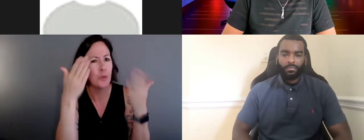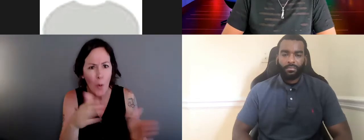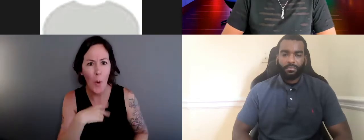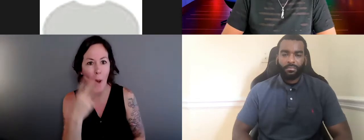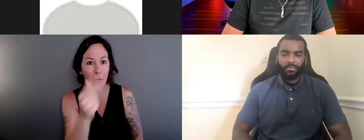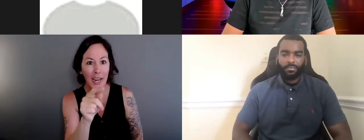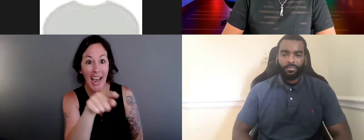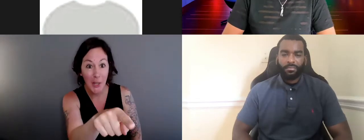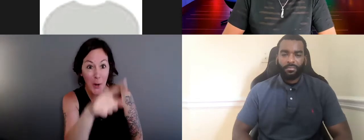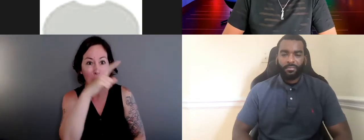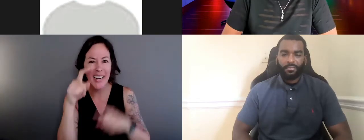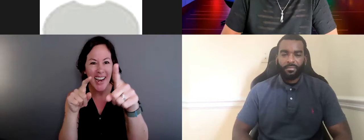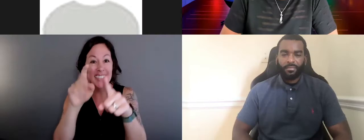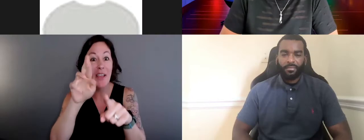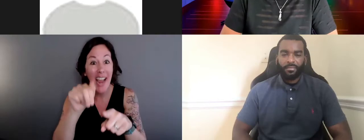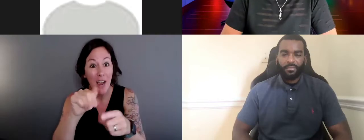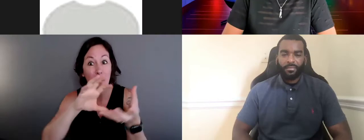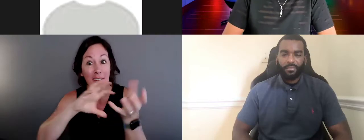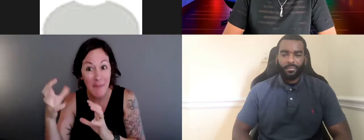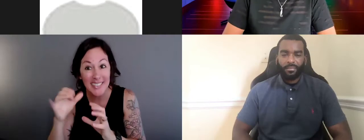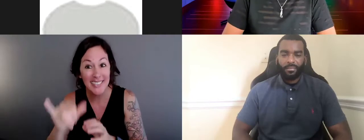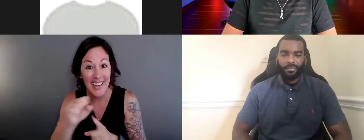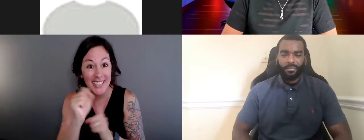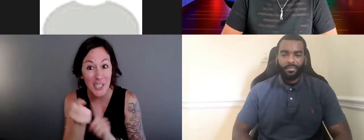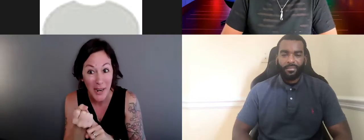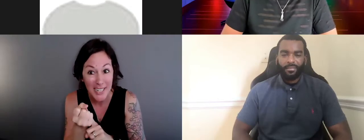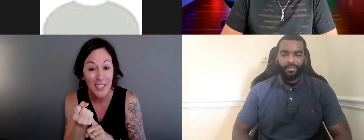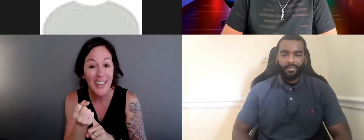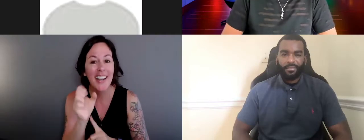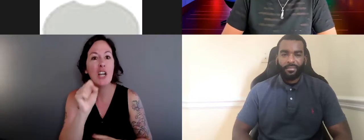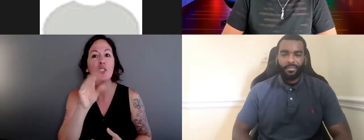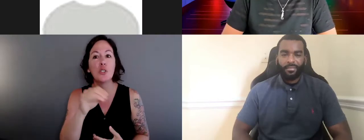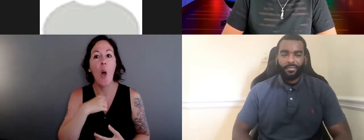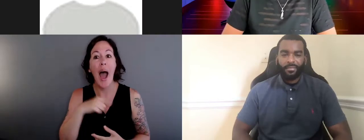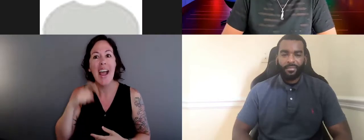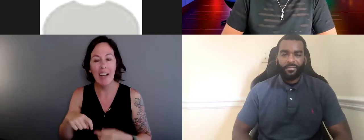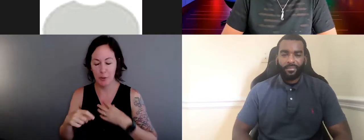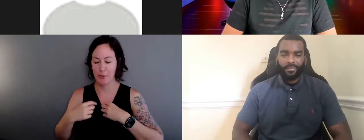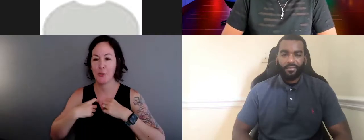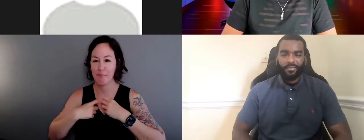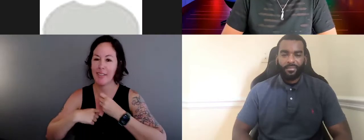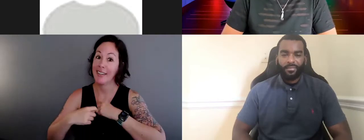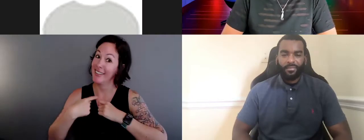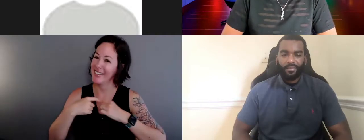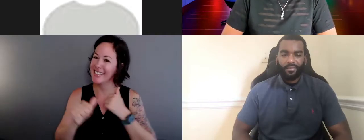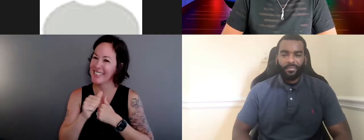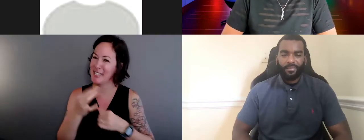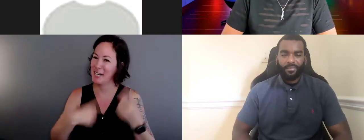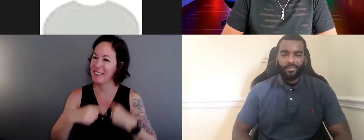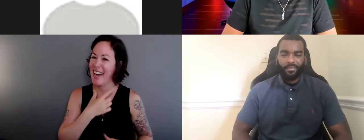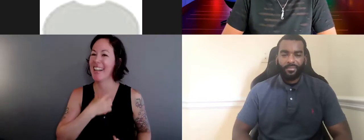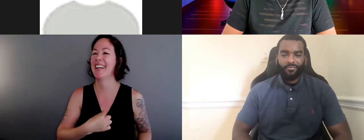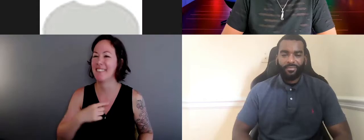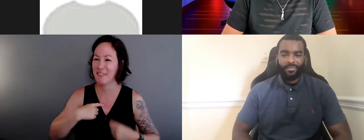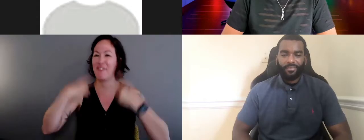Right now, I'm looking at you, but you may not even know I'm looking at you, because the camera makes it so that we don't know